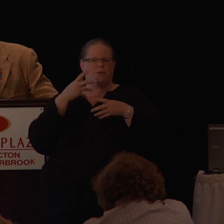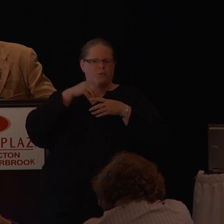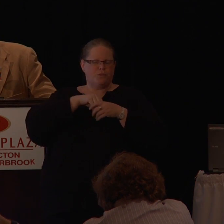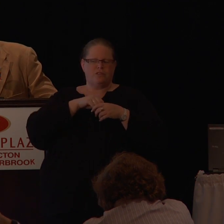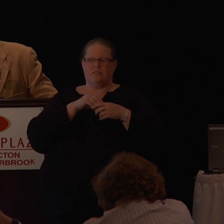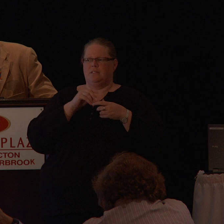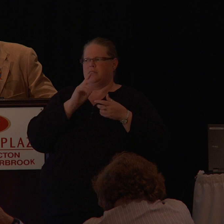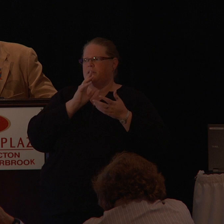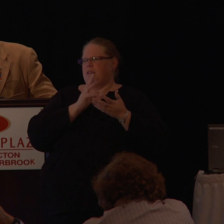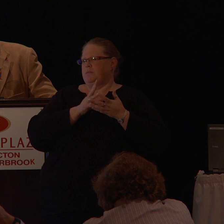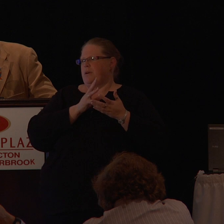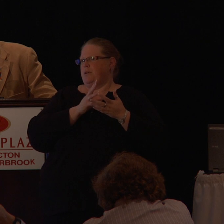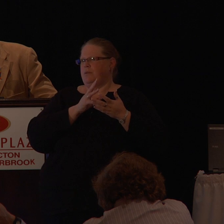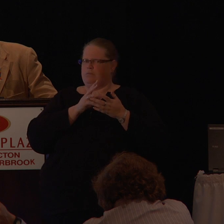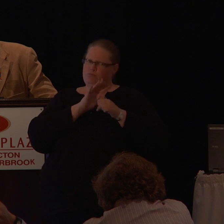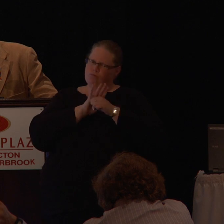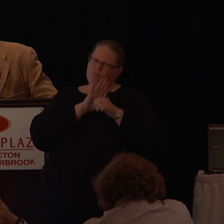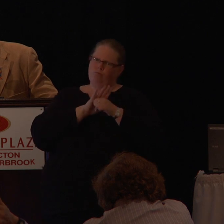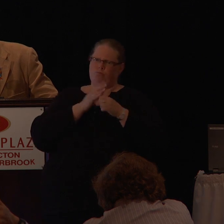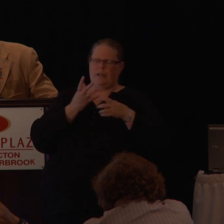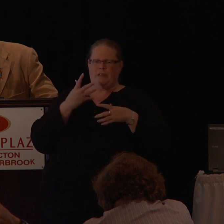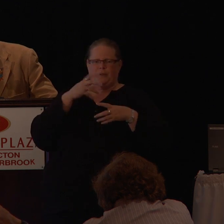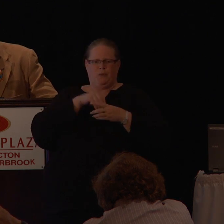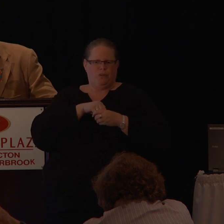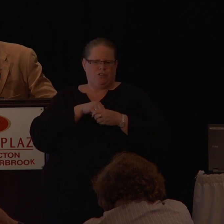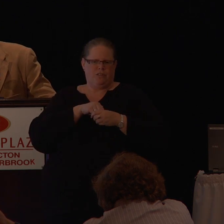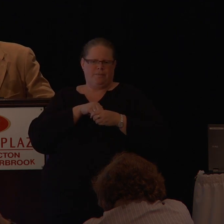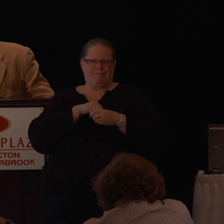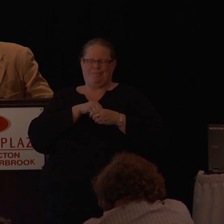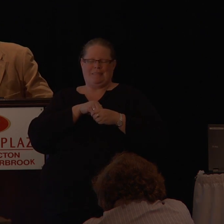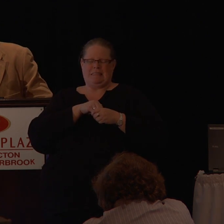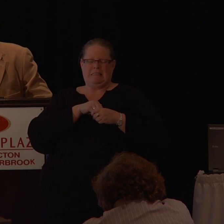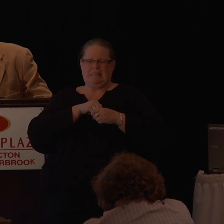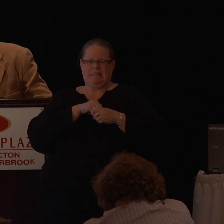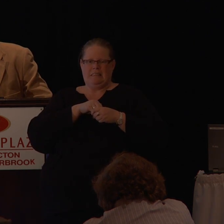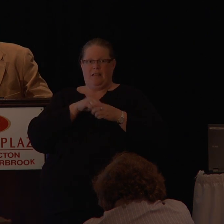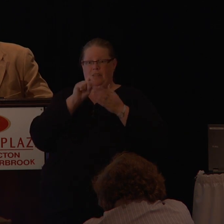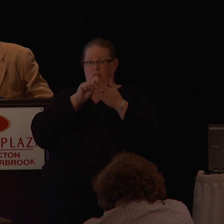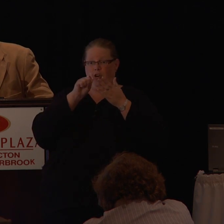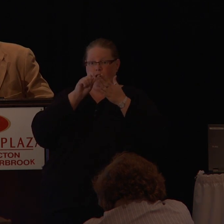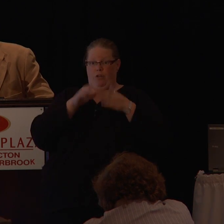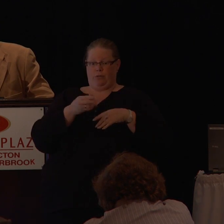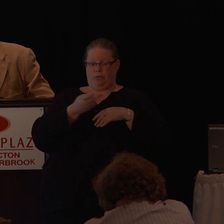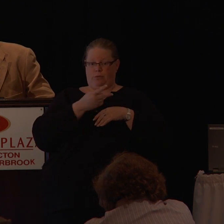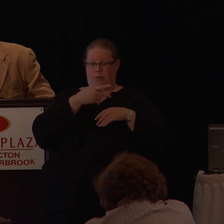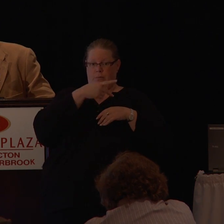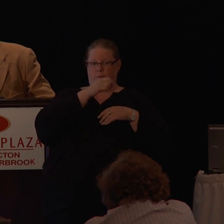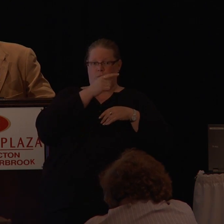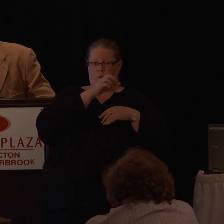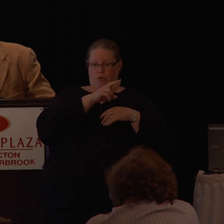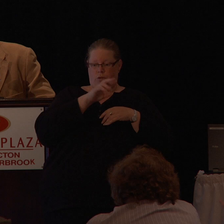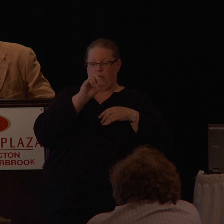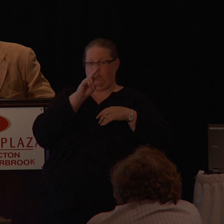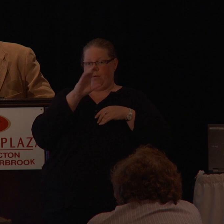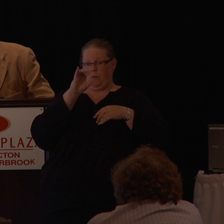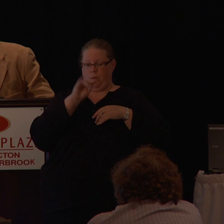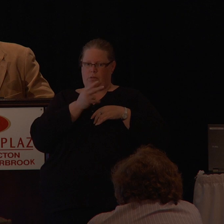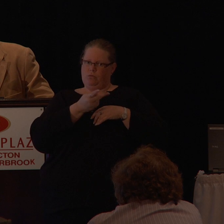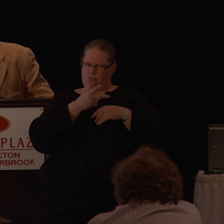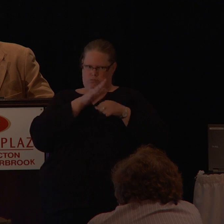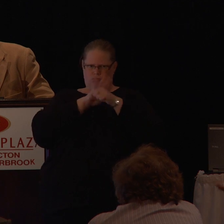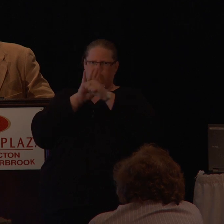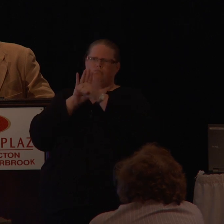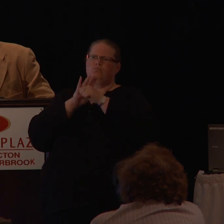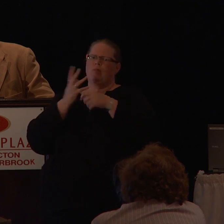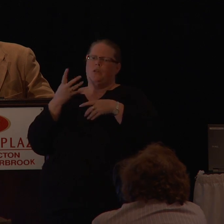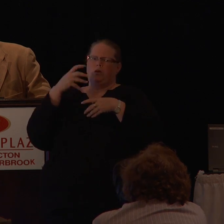constant references are there to promote inclusion. The authors of that report have spoken publicly about inclusion. They've